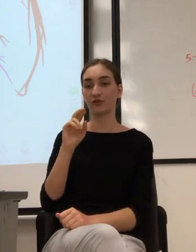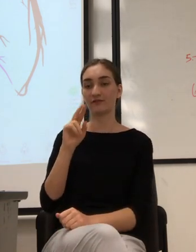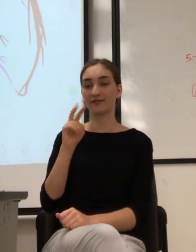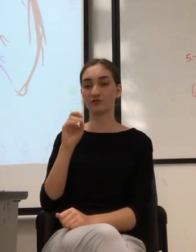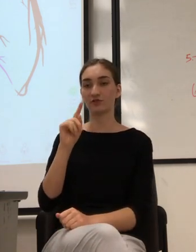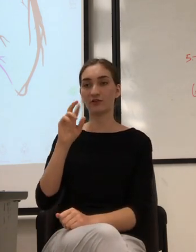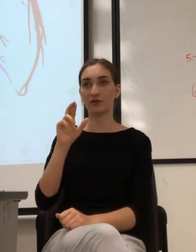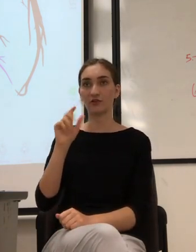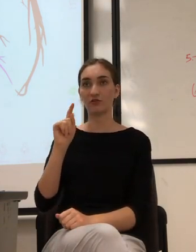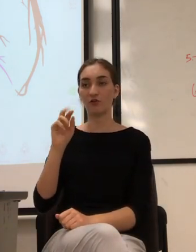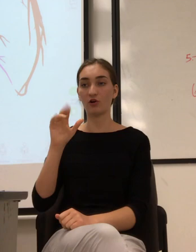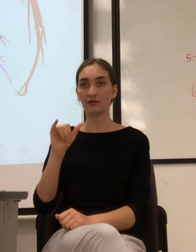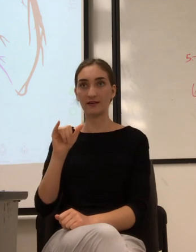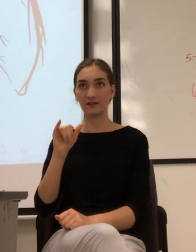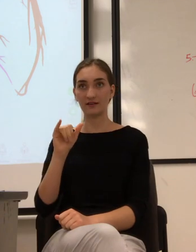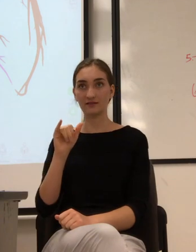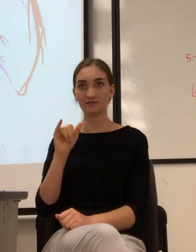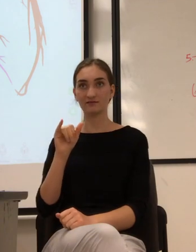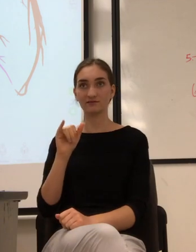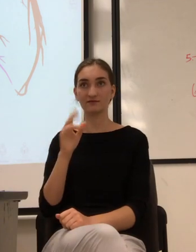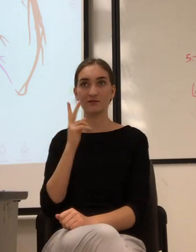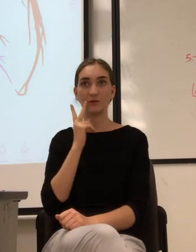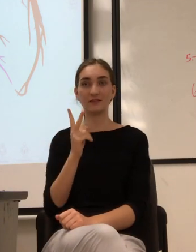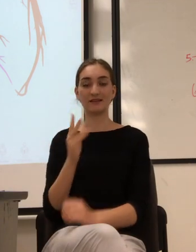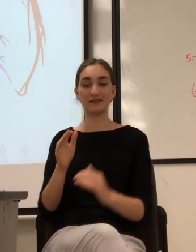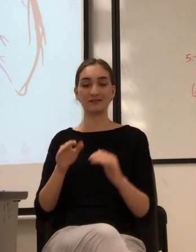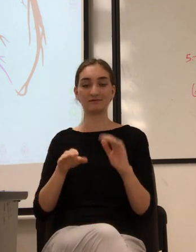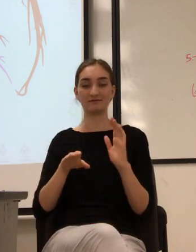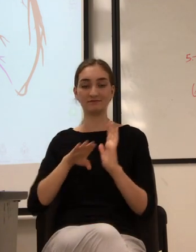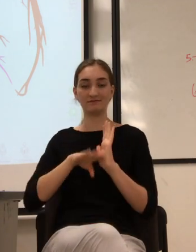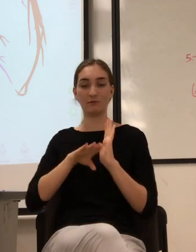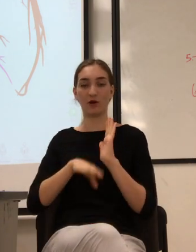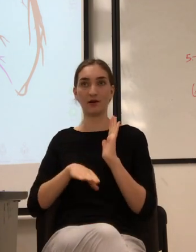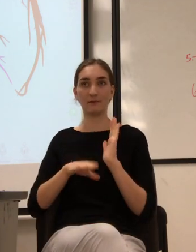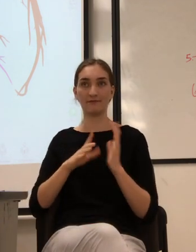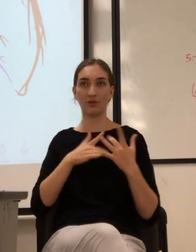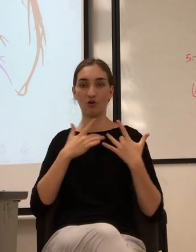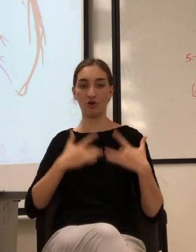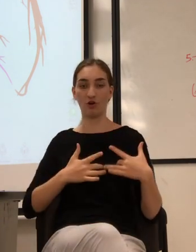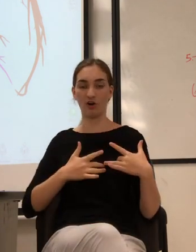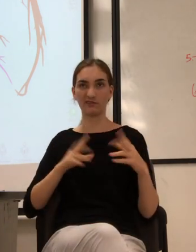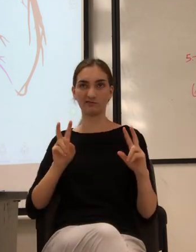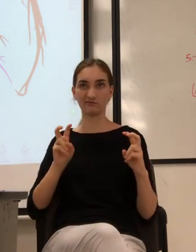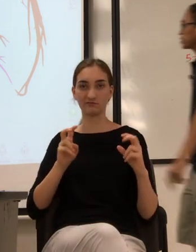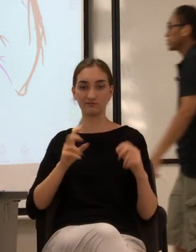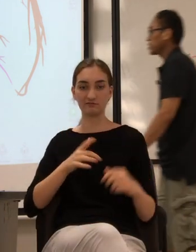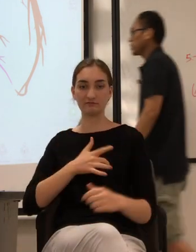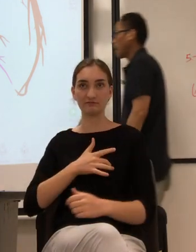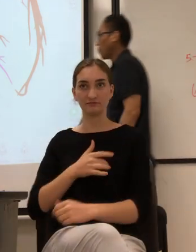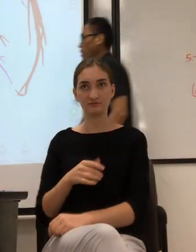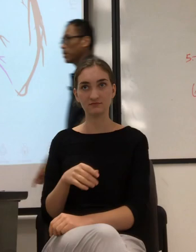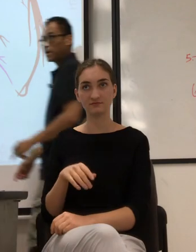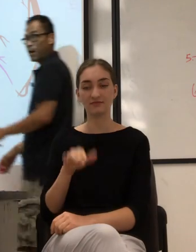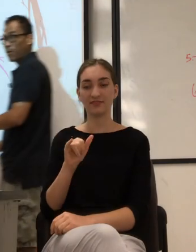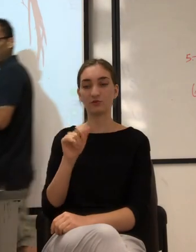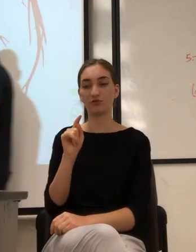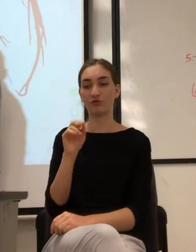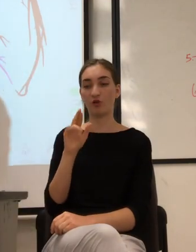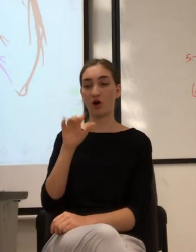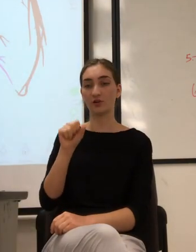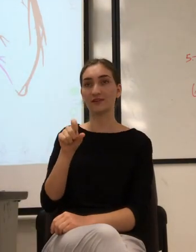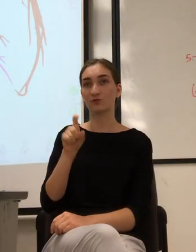anterior interventricular artery right there at the apex of the heart. And yeah, those are the arteries I want you to